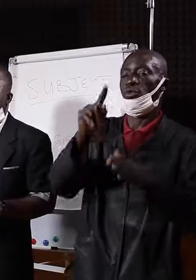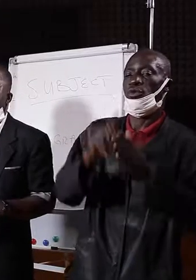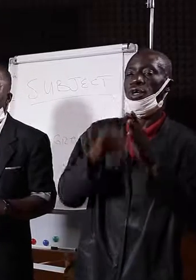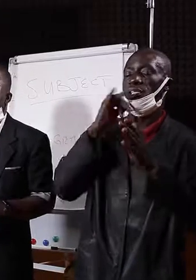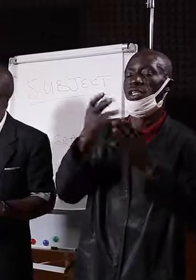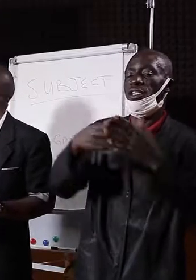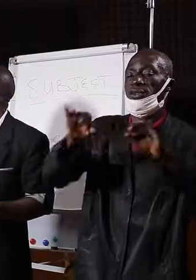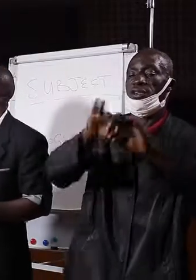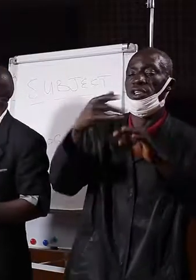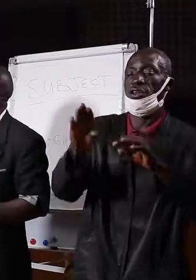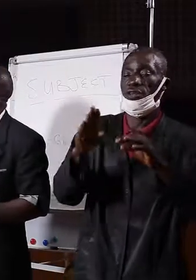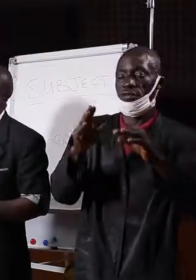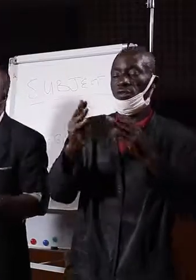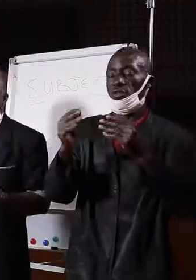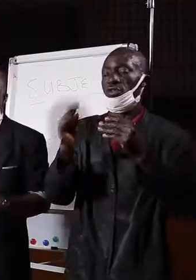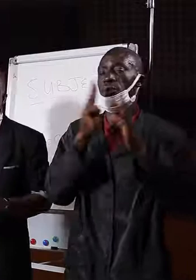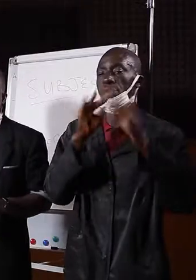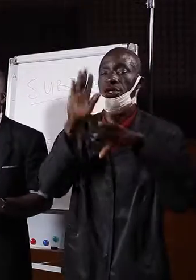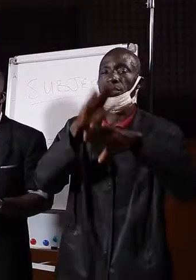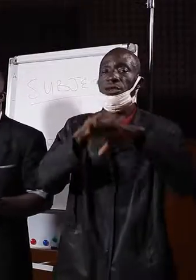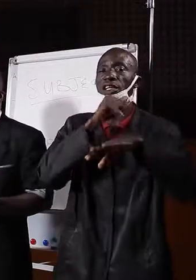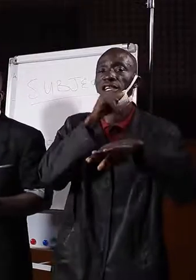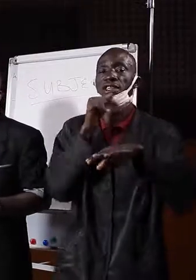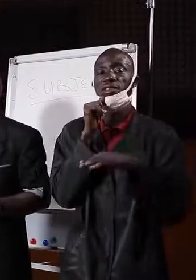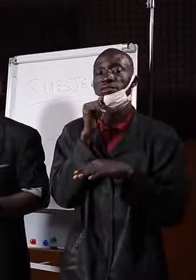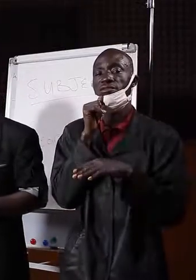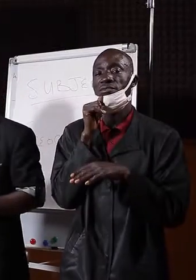the importance of soil air on agriculture?